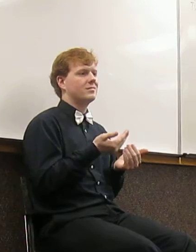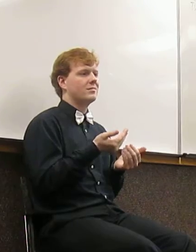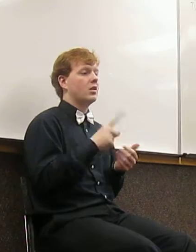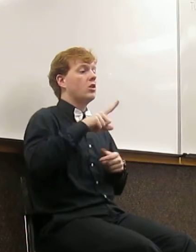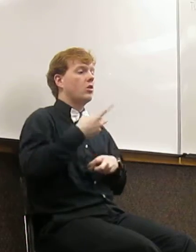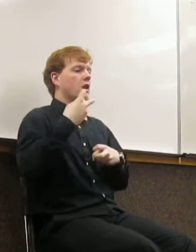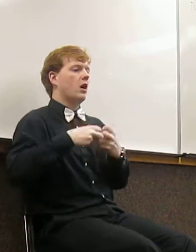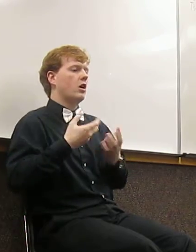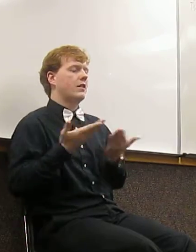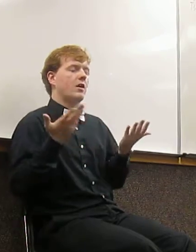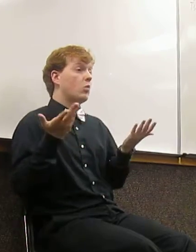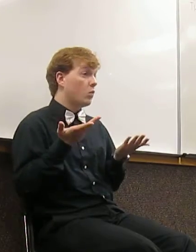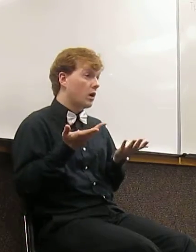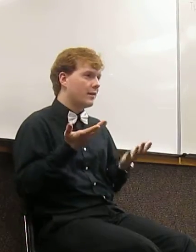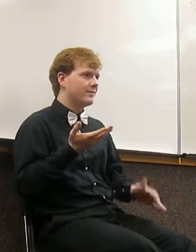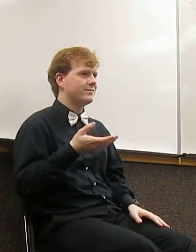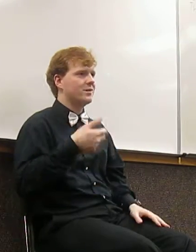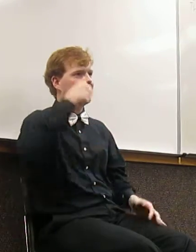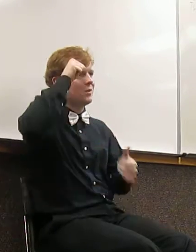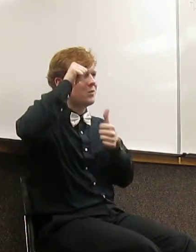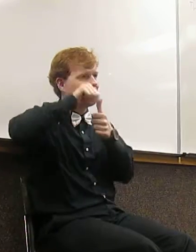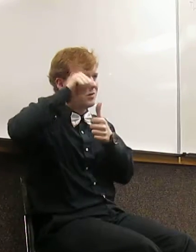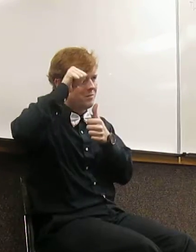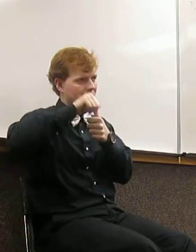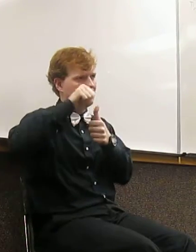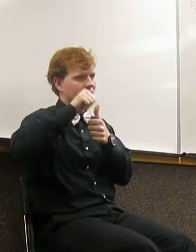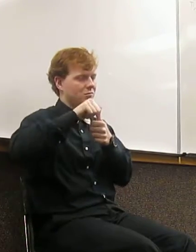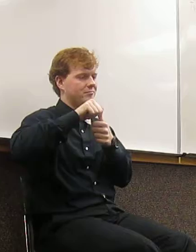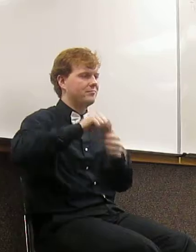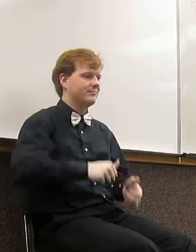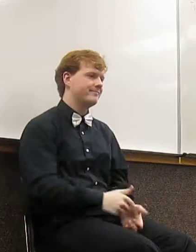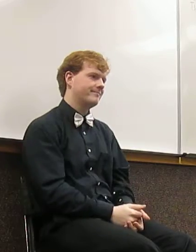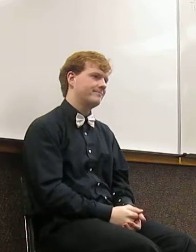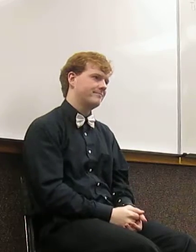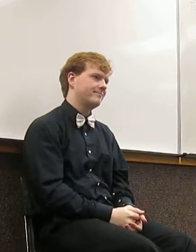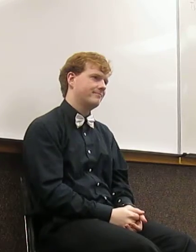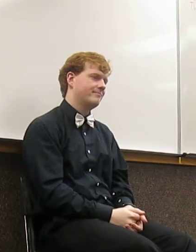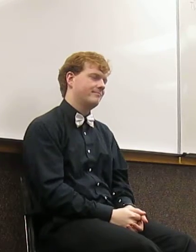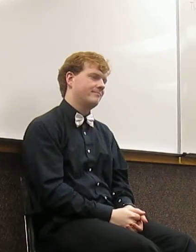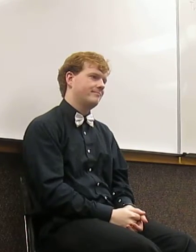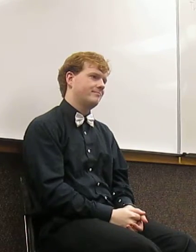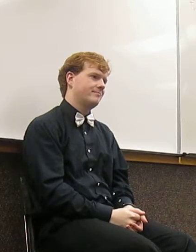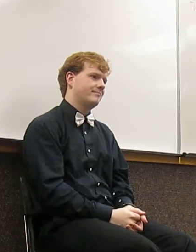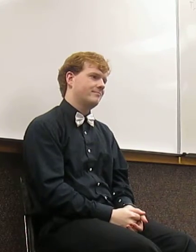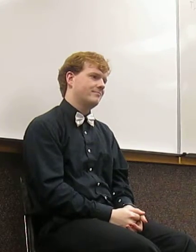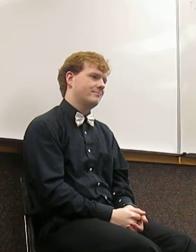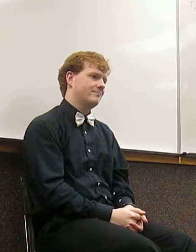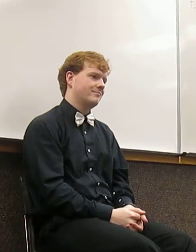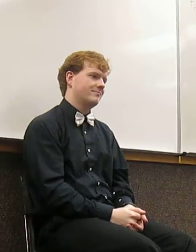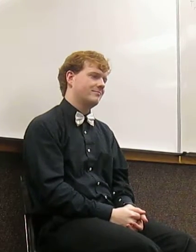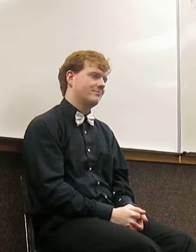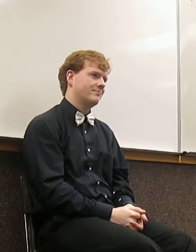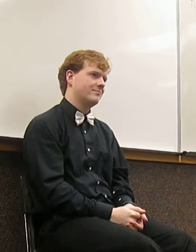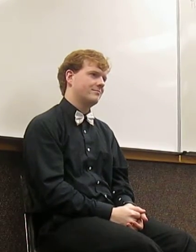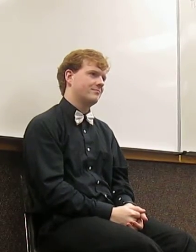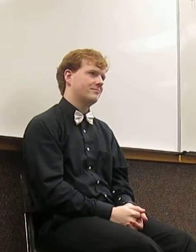not that you're like bloating yourself with water. It's just remembering to do it. Because think about it. If I had to drink 4 of these, let's say